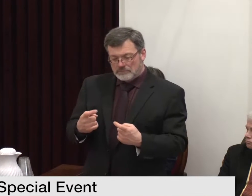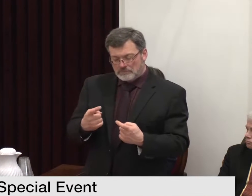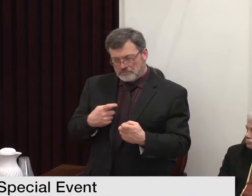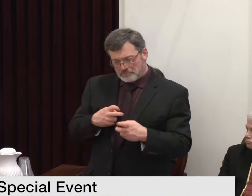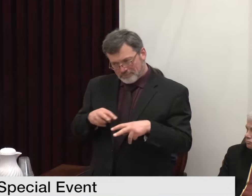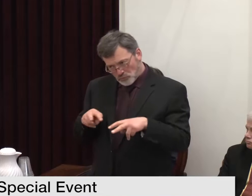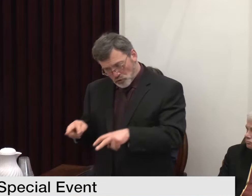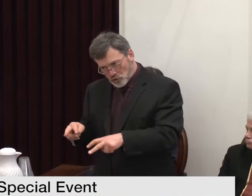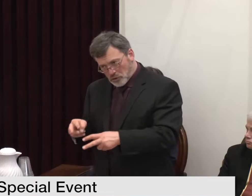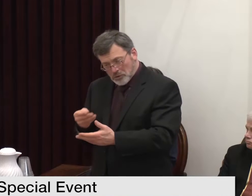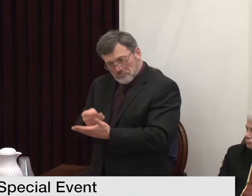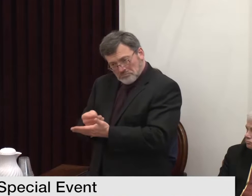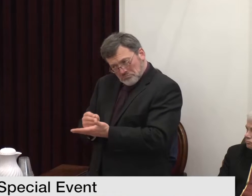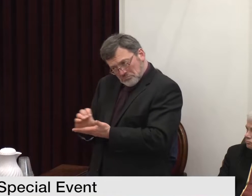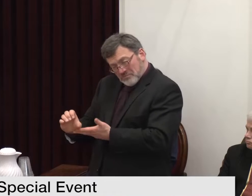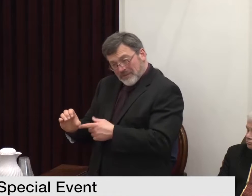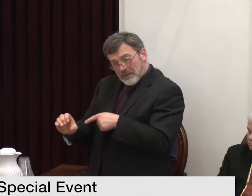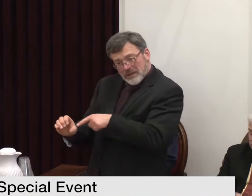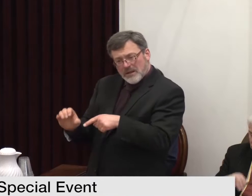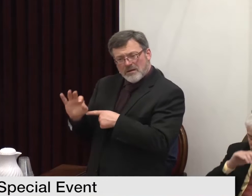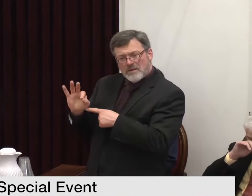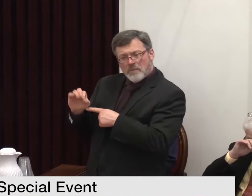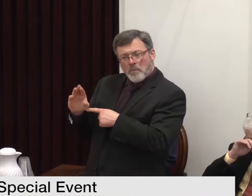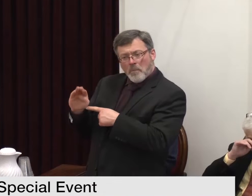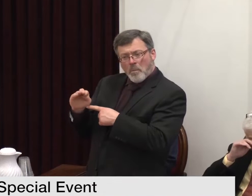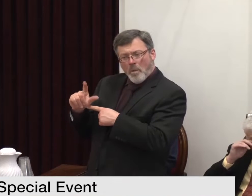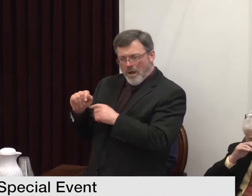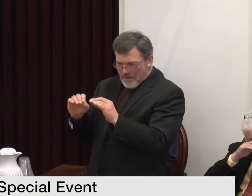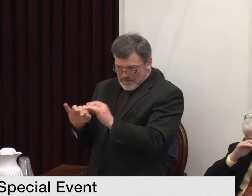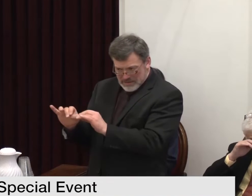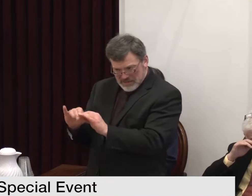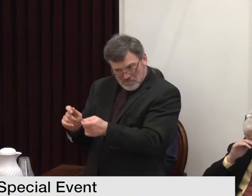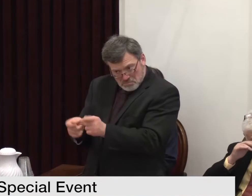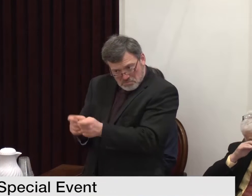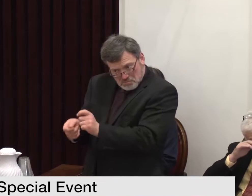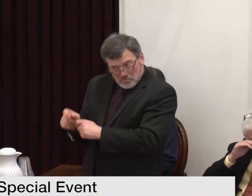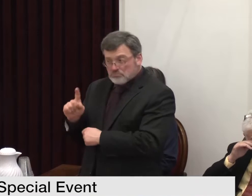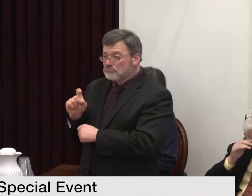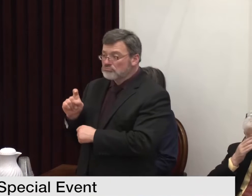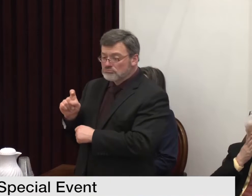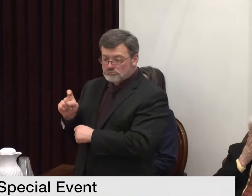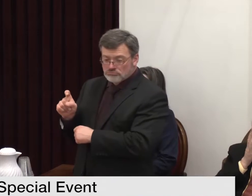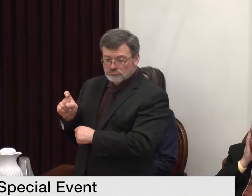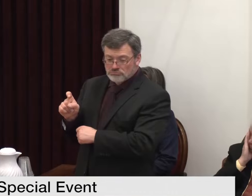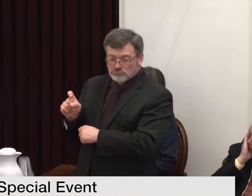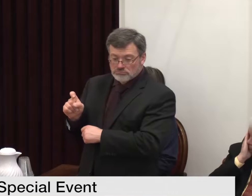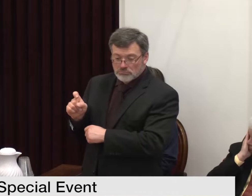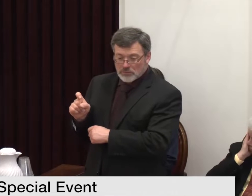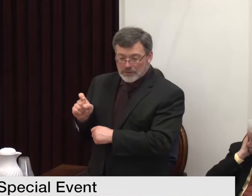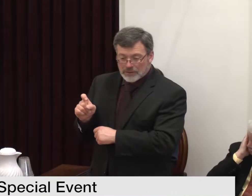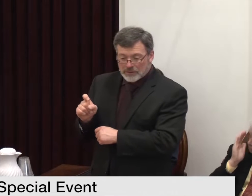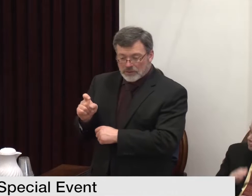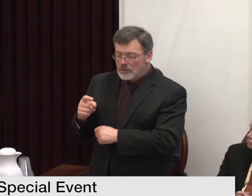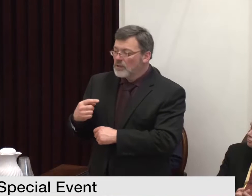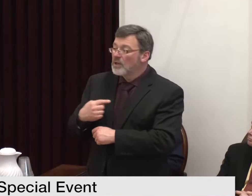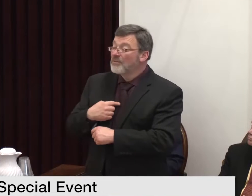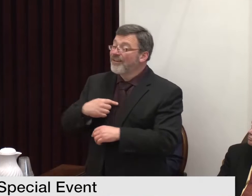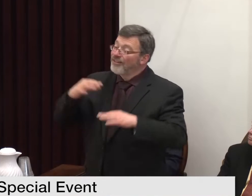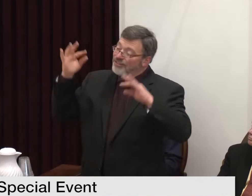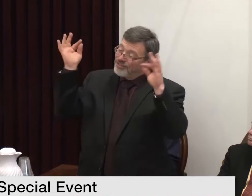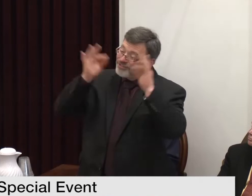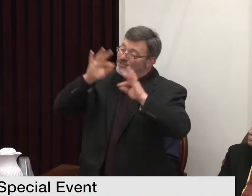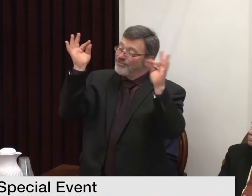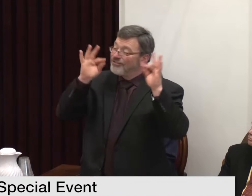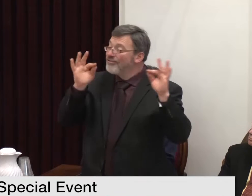But I'm not naive. Without a willing partner, I'm sure any proposal I put on the table will be used